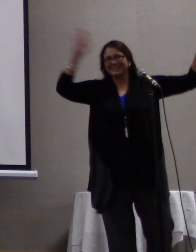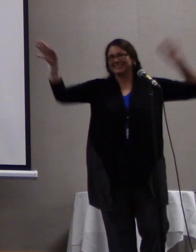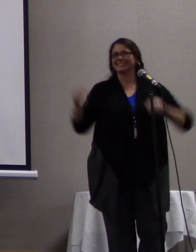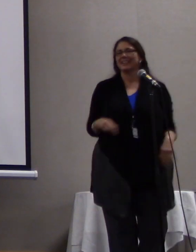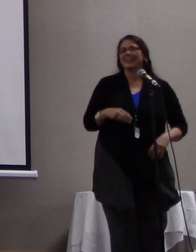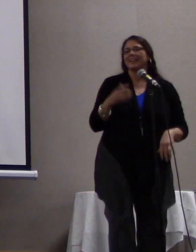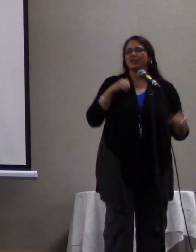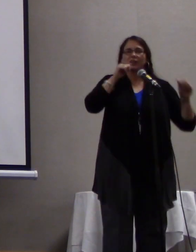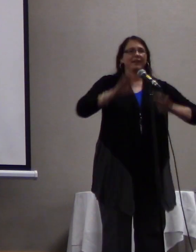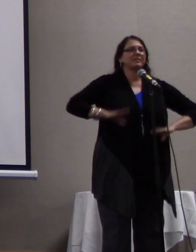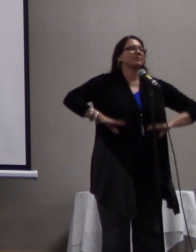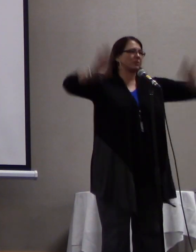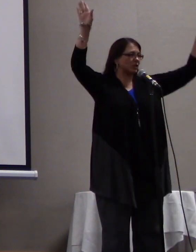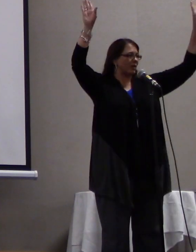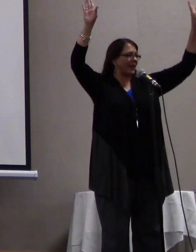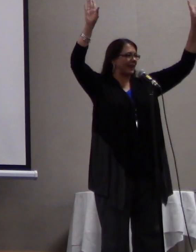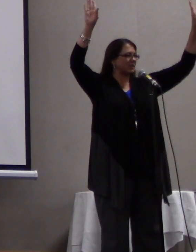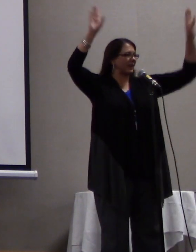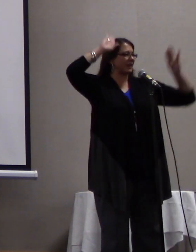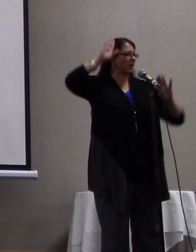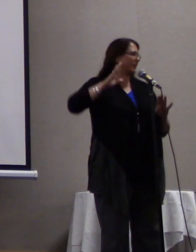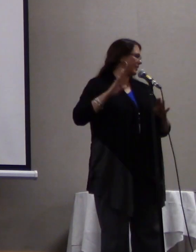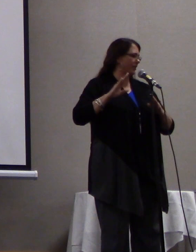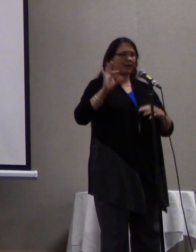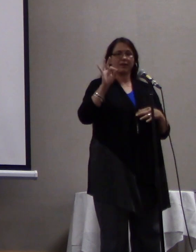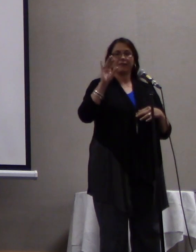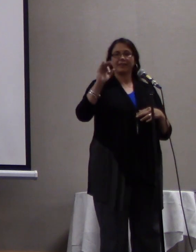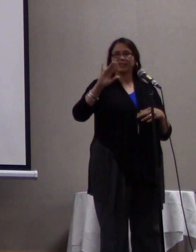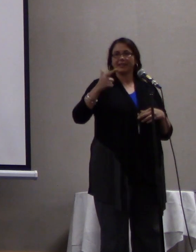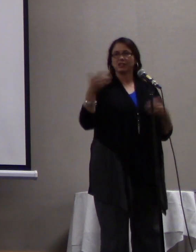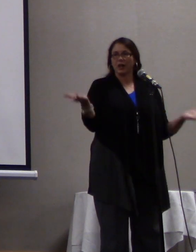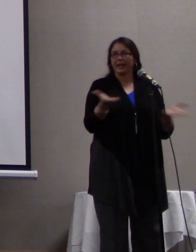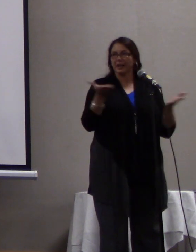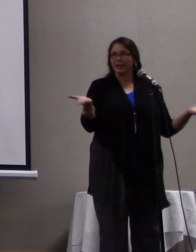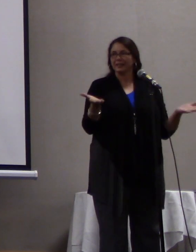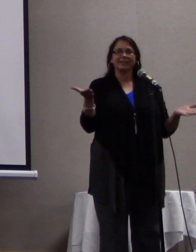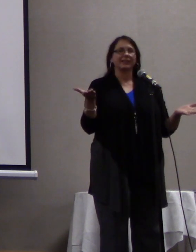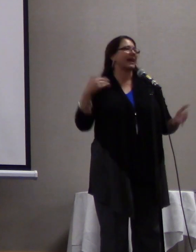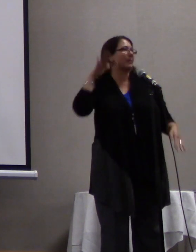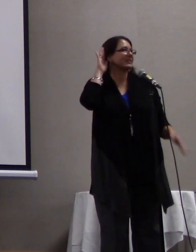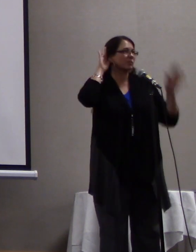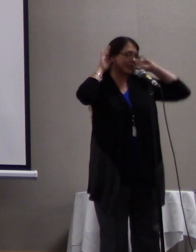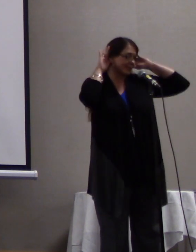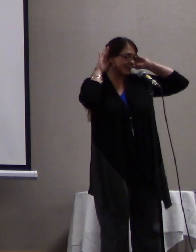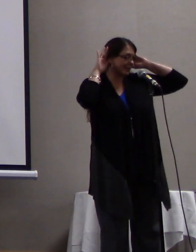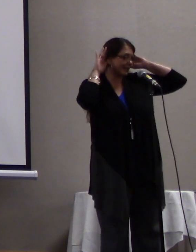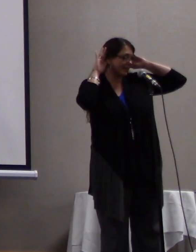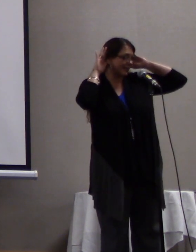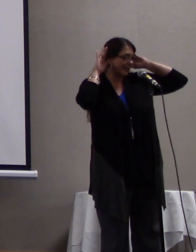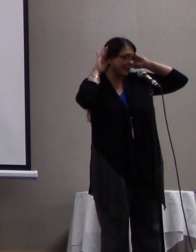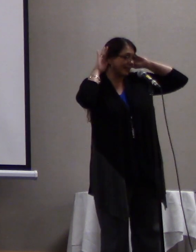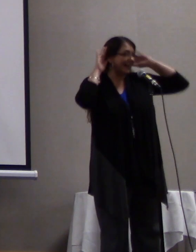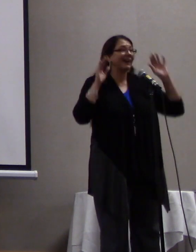Hello. You don't have to do a show of hands, but I know that the fledglings are here. Maybe some noise?